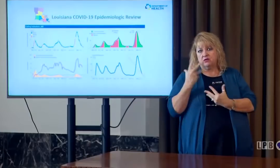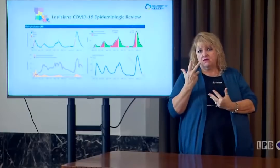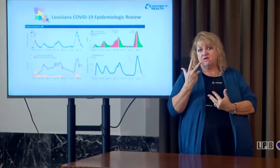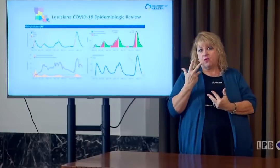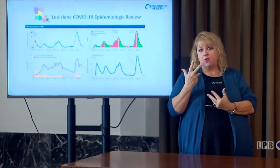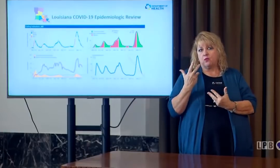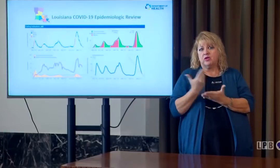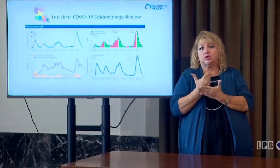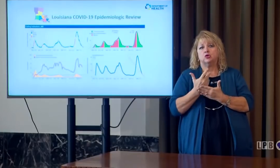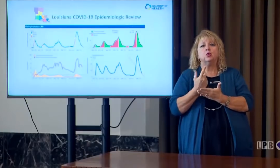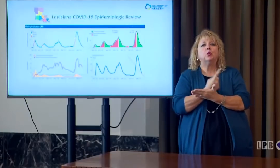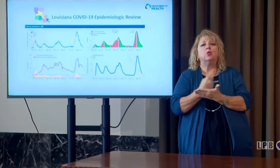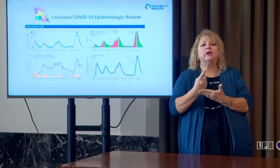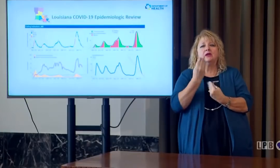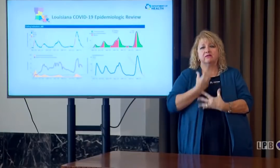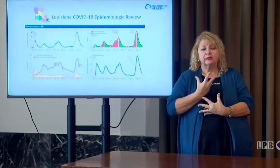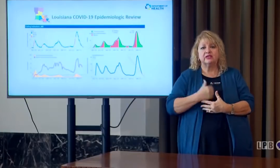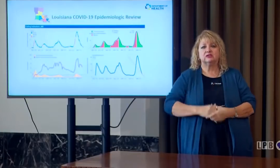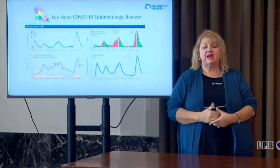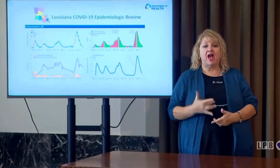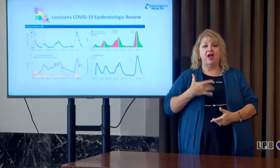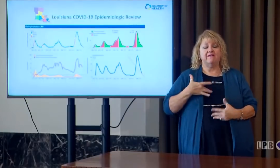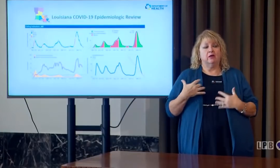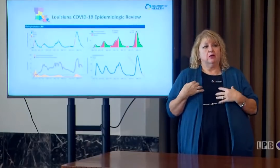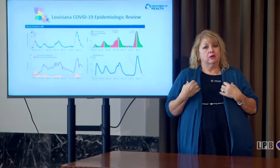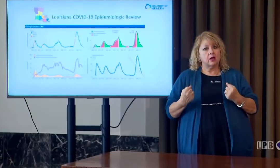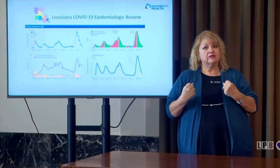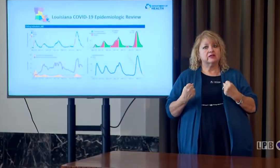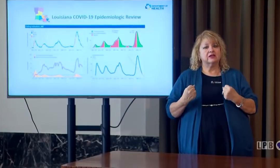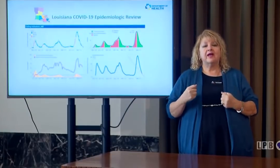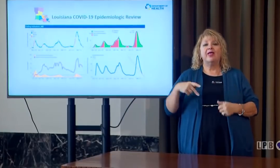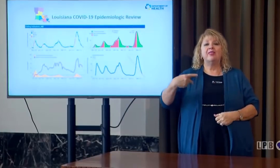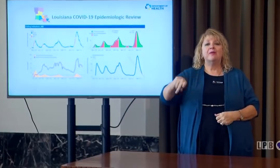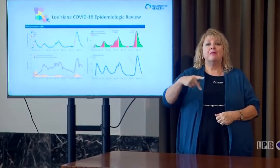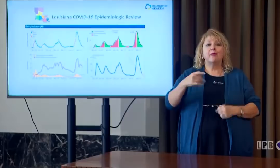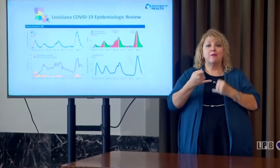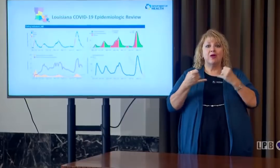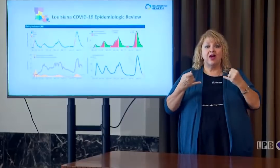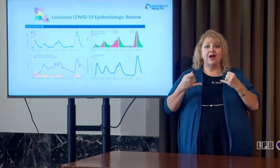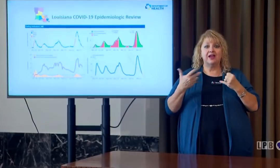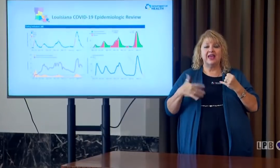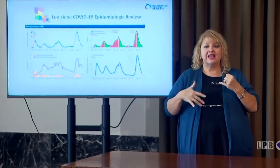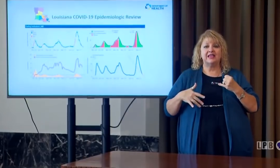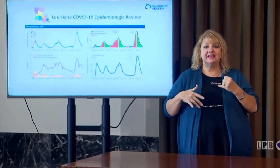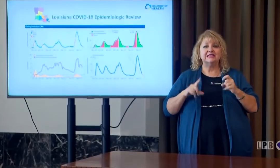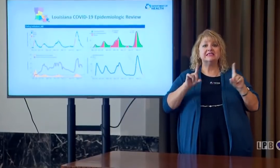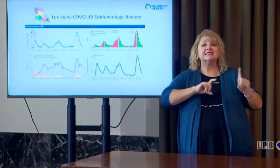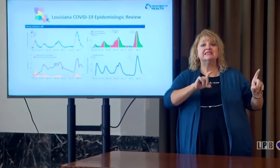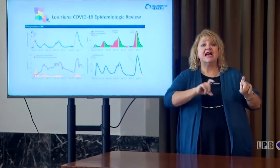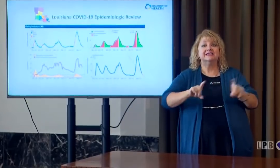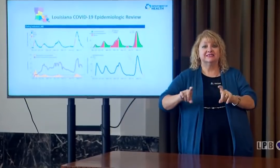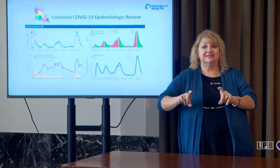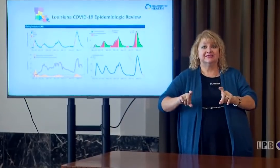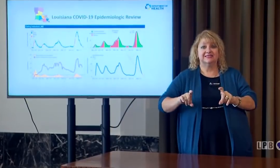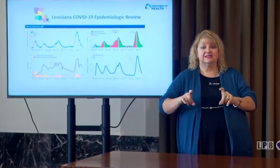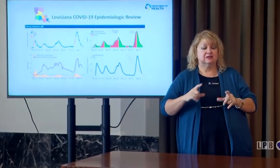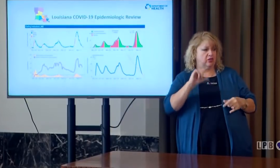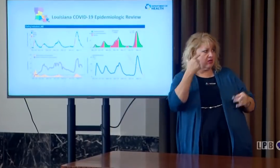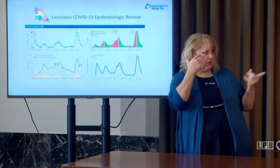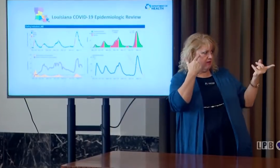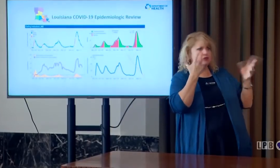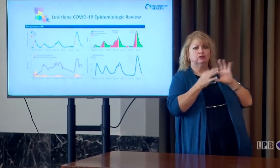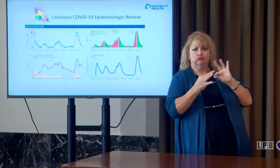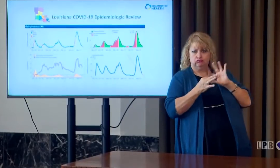out. What gives me even more confidence in that is that purple line, which is testing volume. And as the governor has remarked a